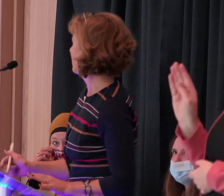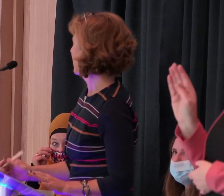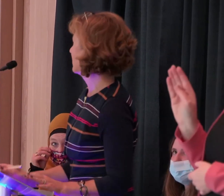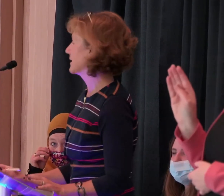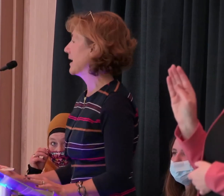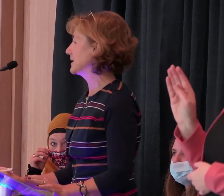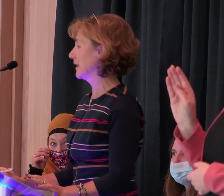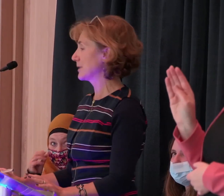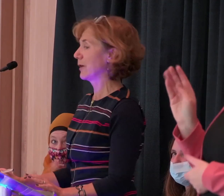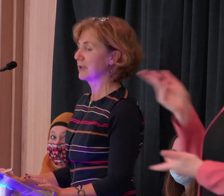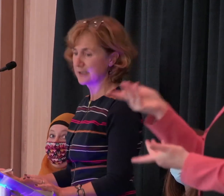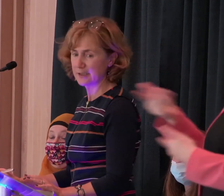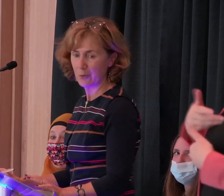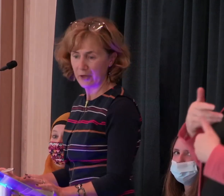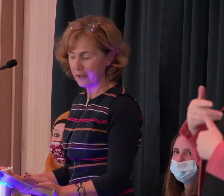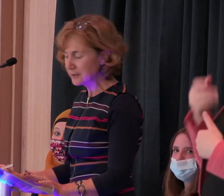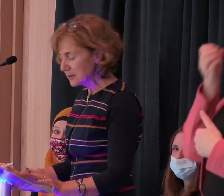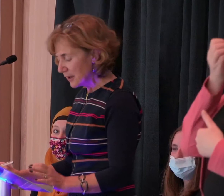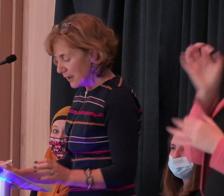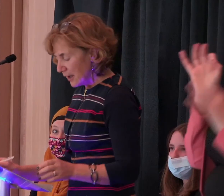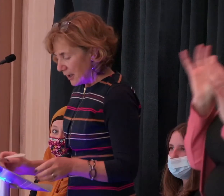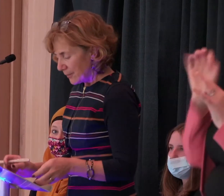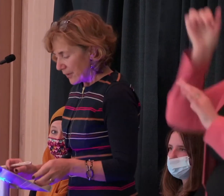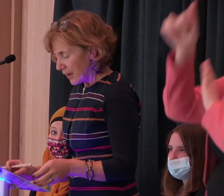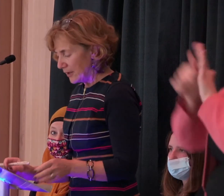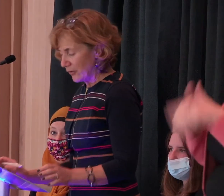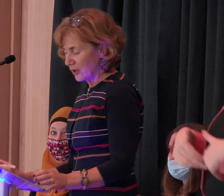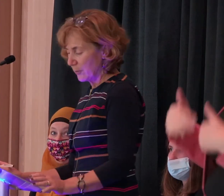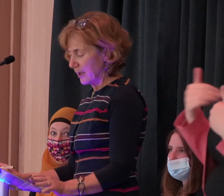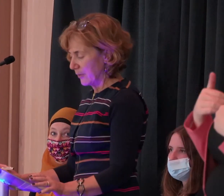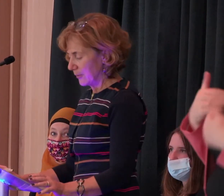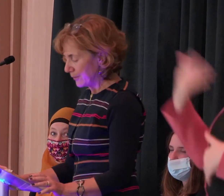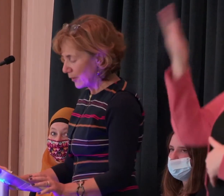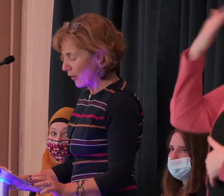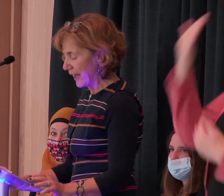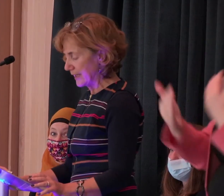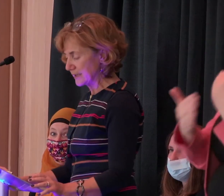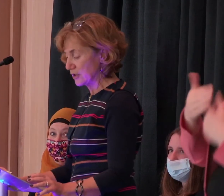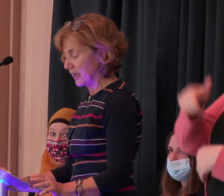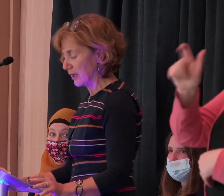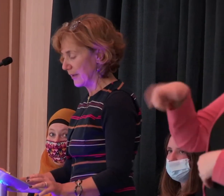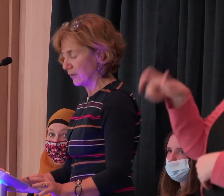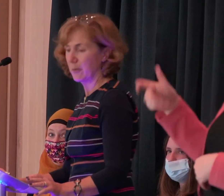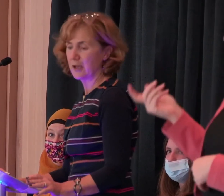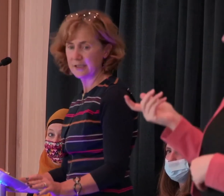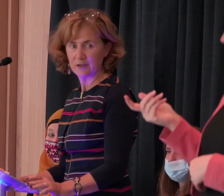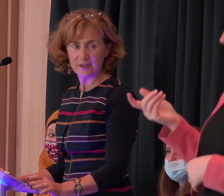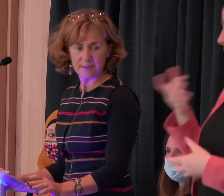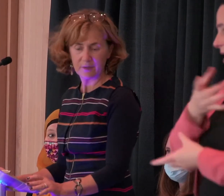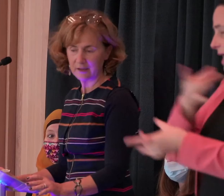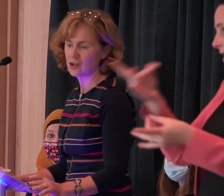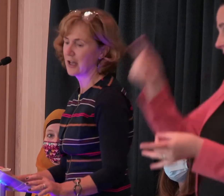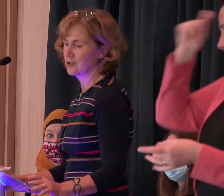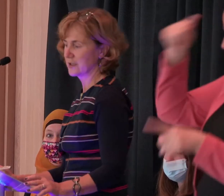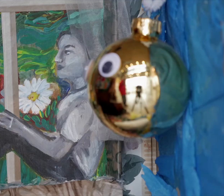have had this amazing experience this morning. I know that young people were asked to think about the